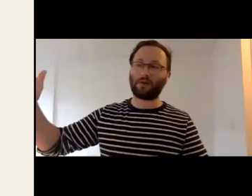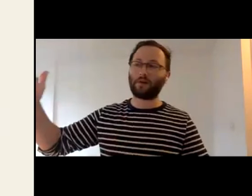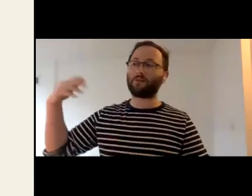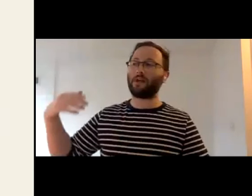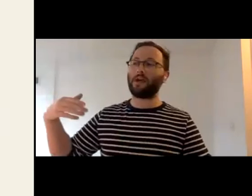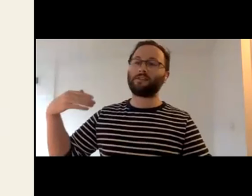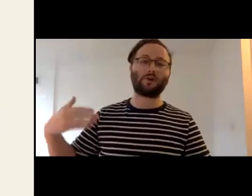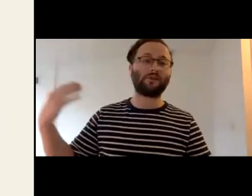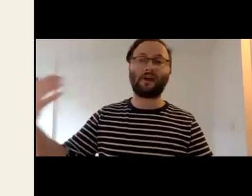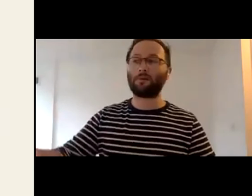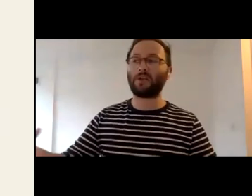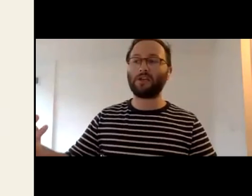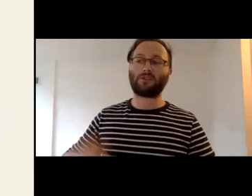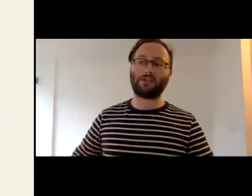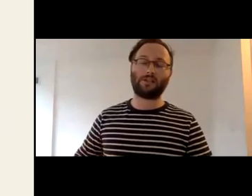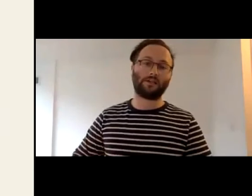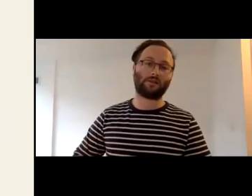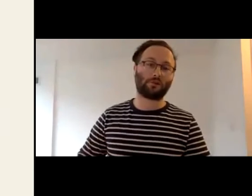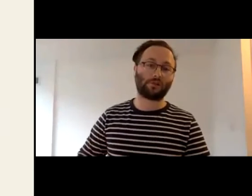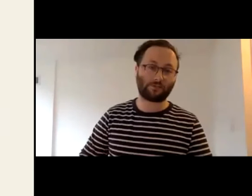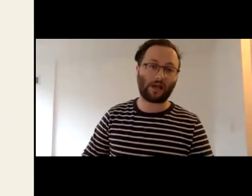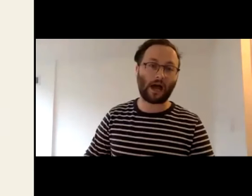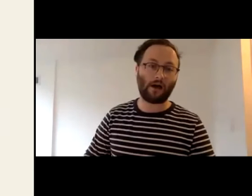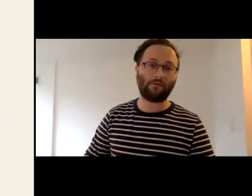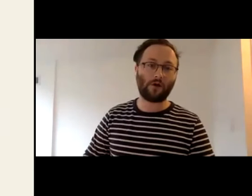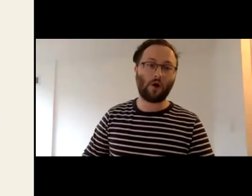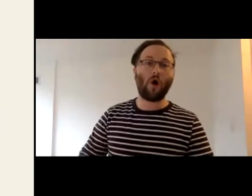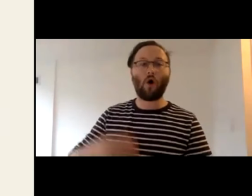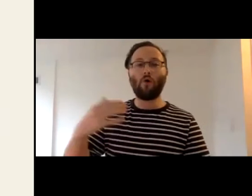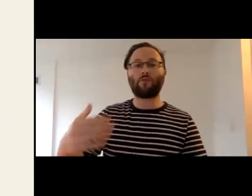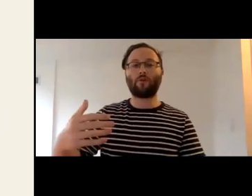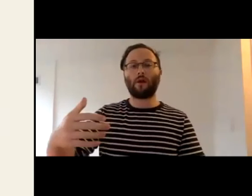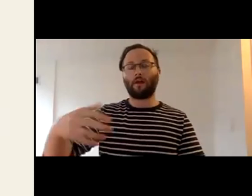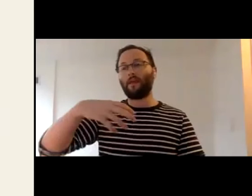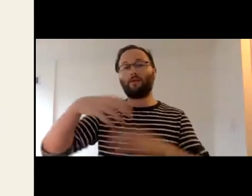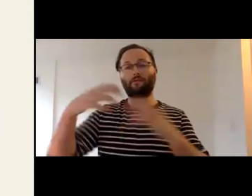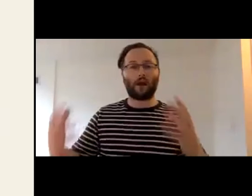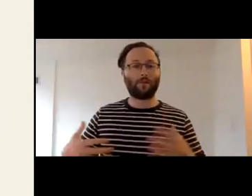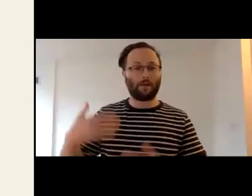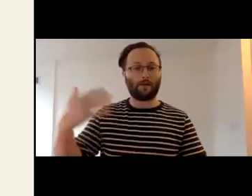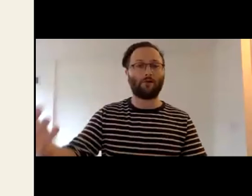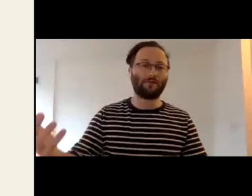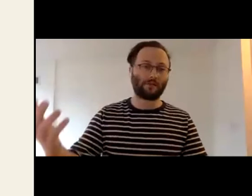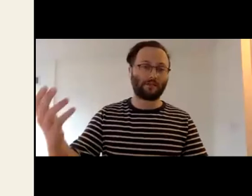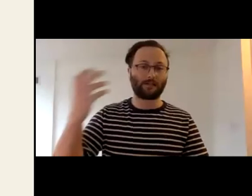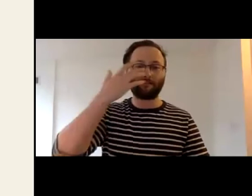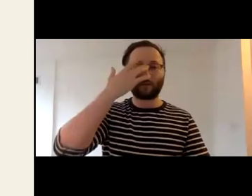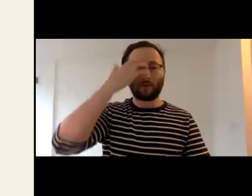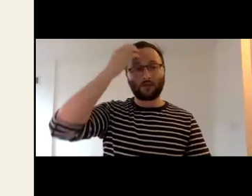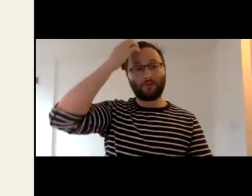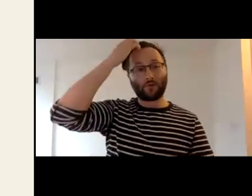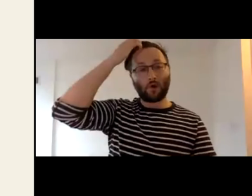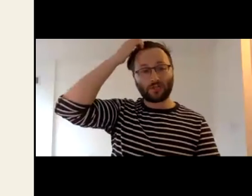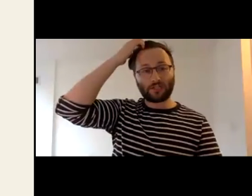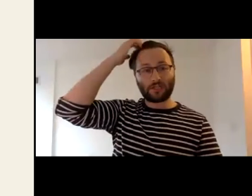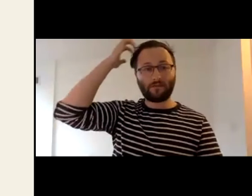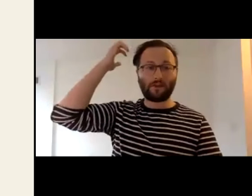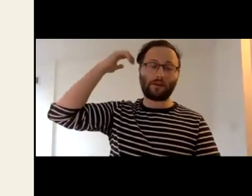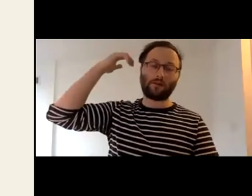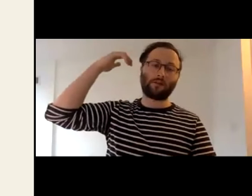to put it out there, is it's a question of how much agency does the participant have over their environment and their own success. So if you're